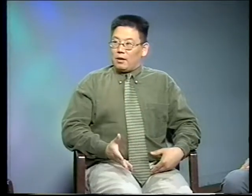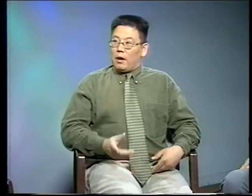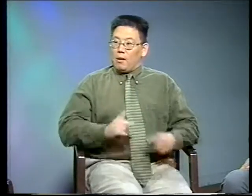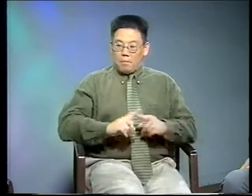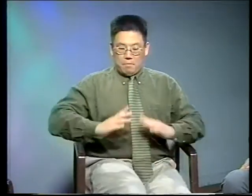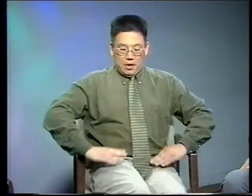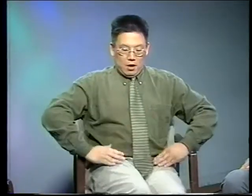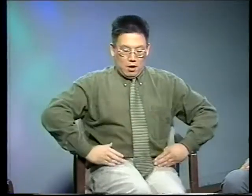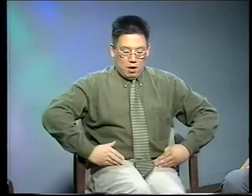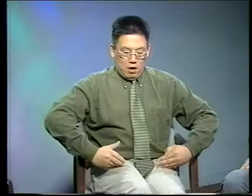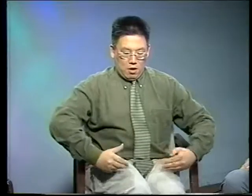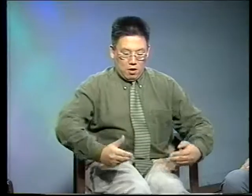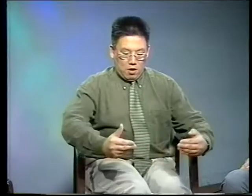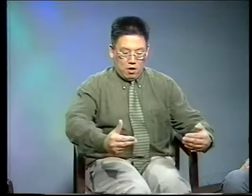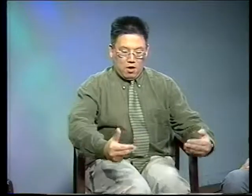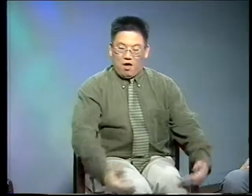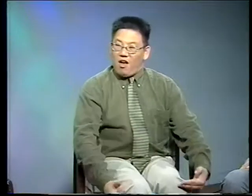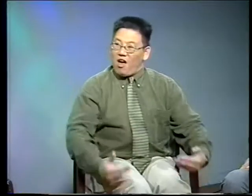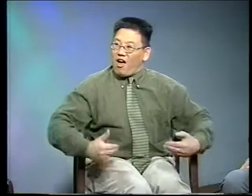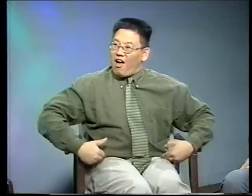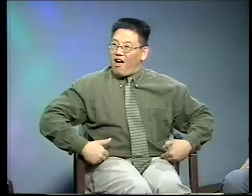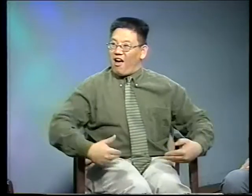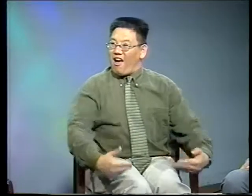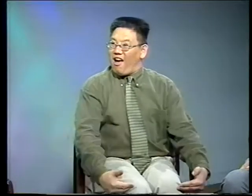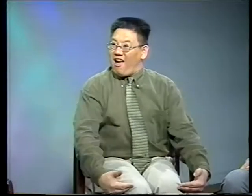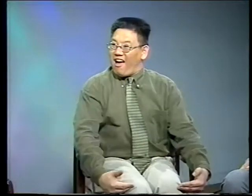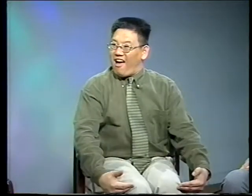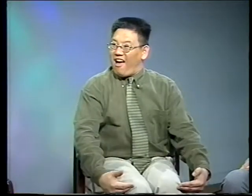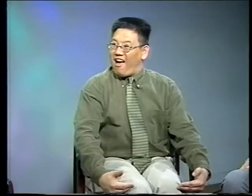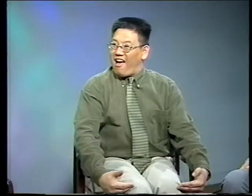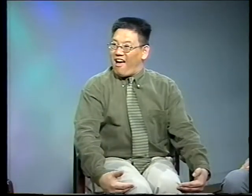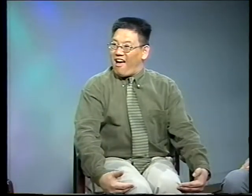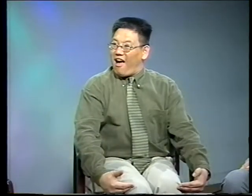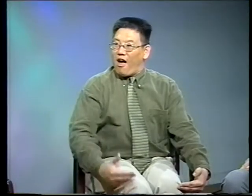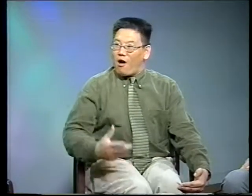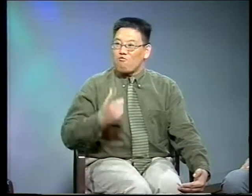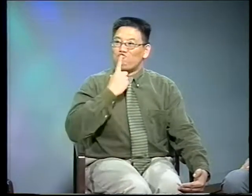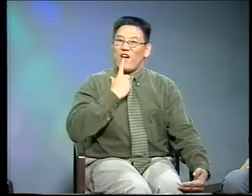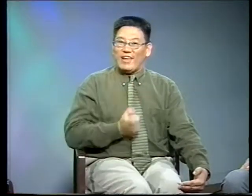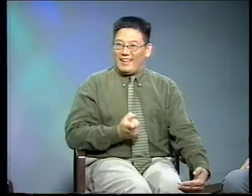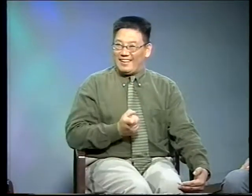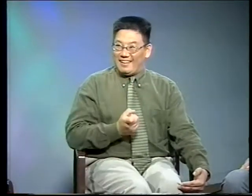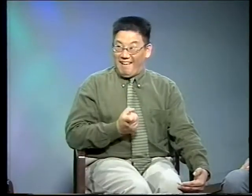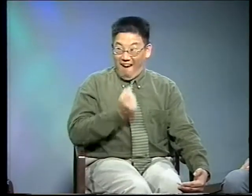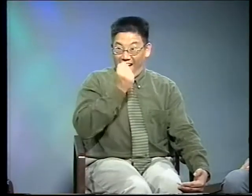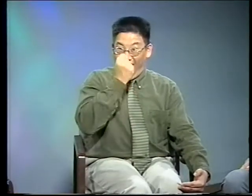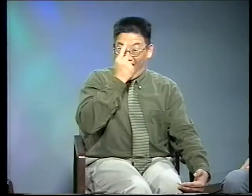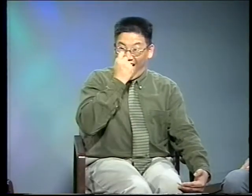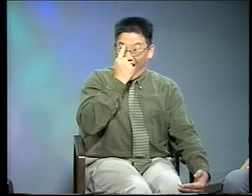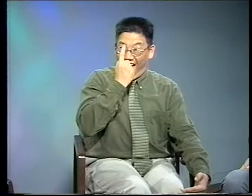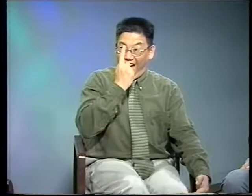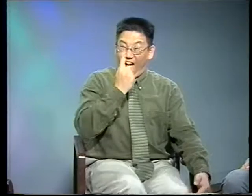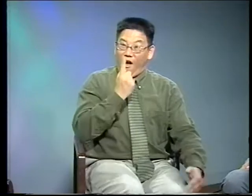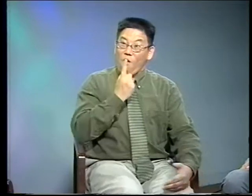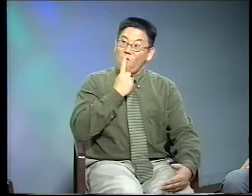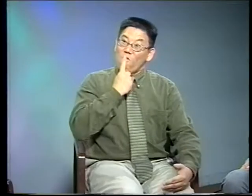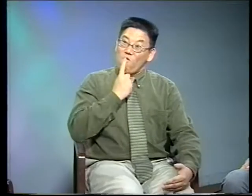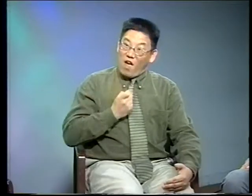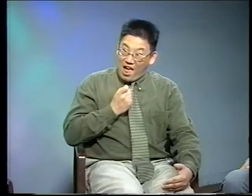dressed in black, which was fine from the waist up, but the pants were red. Now, you